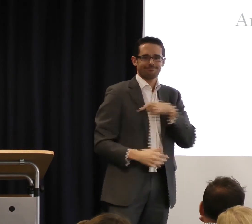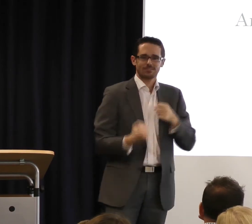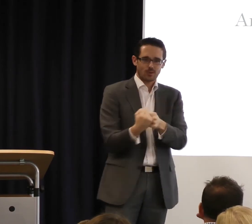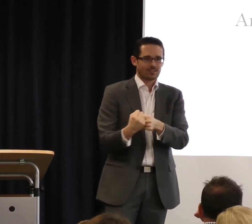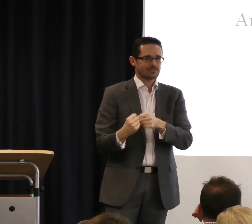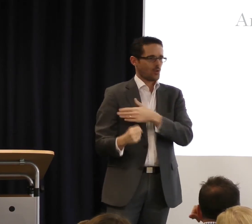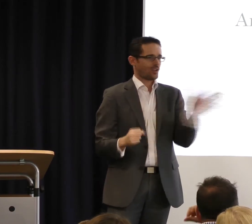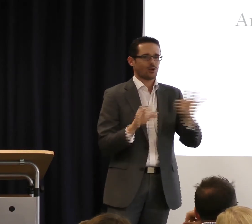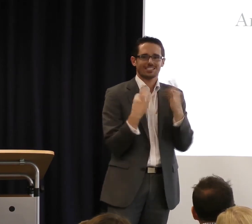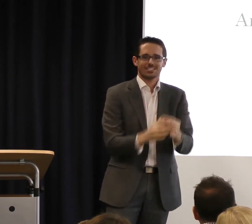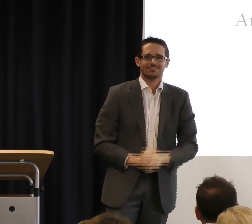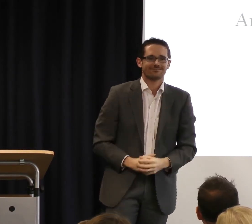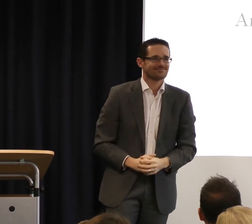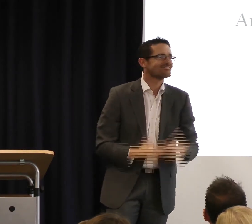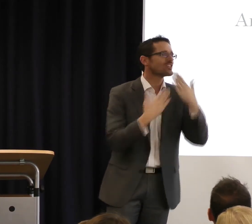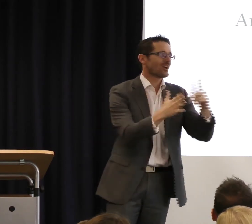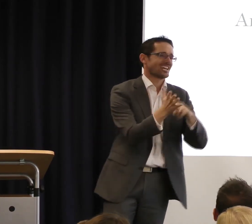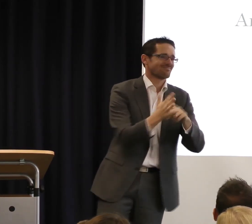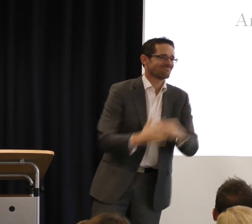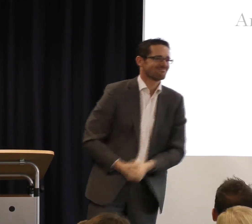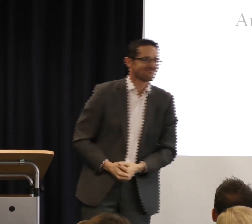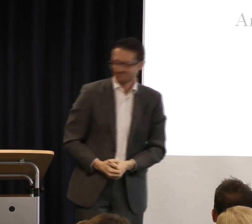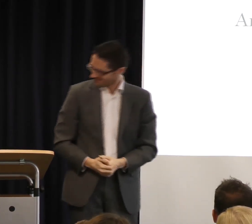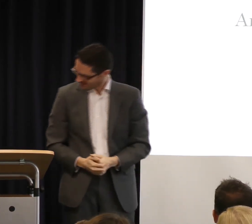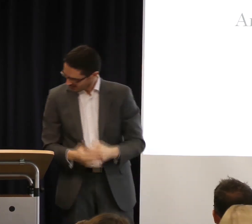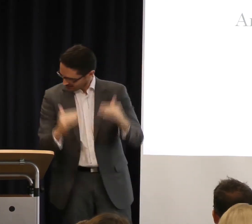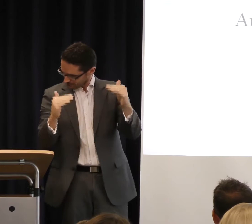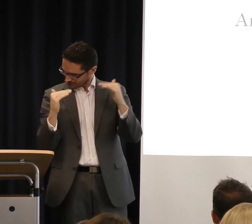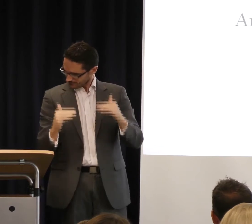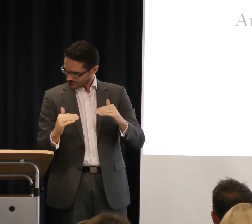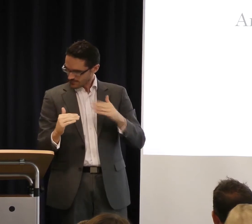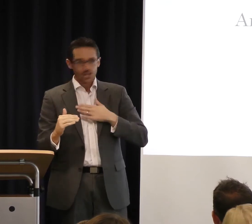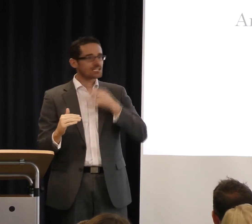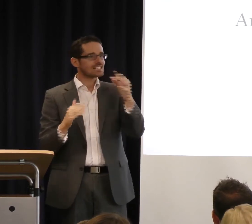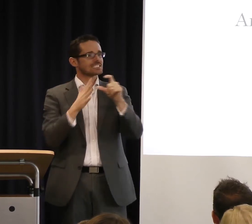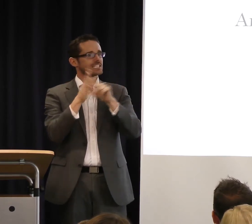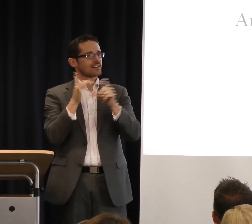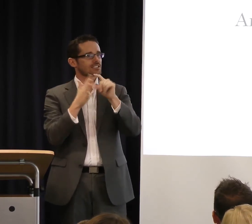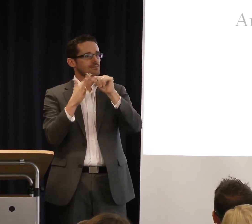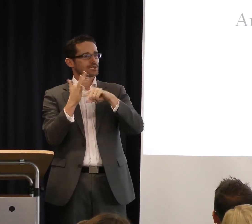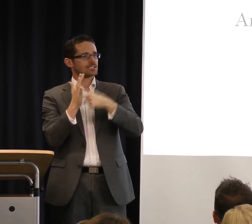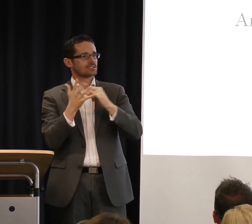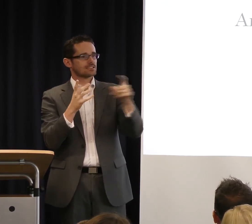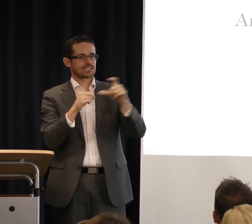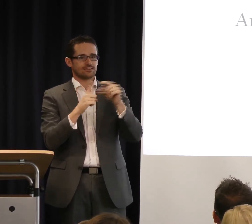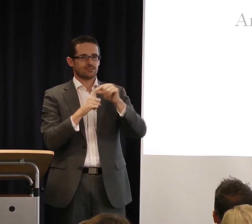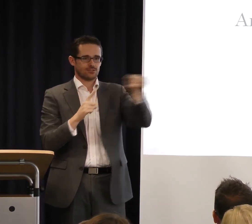about 2 years. You could just see John's wholehearted support for the deaf community, particularly sports. I'd now like to invite David